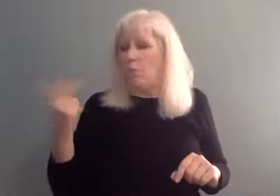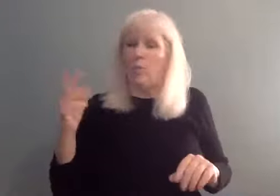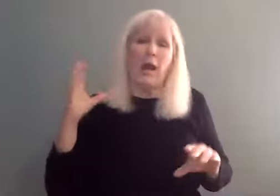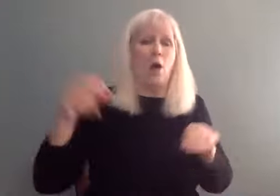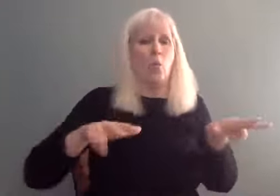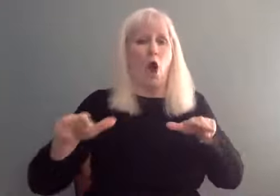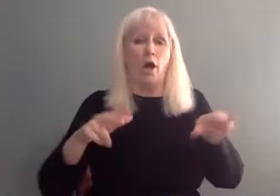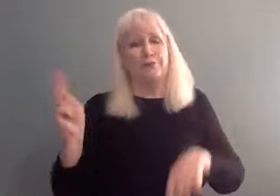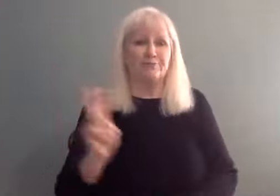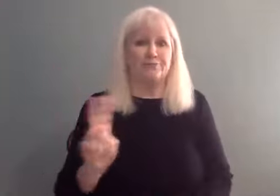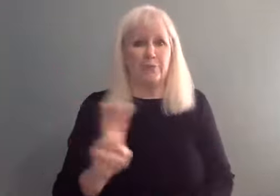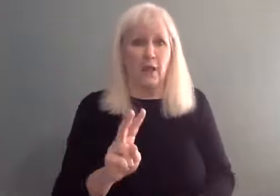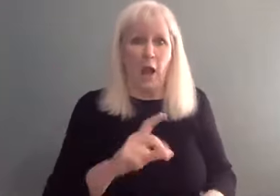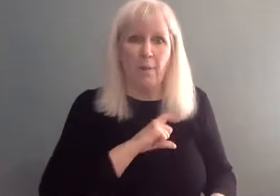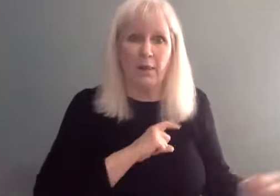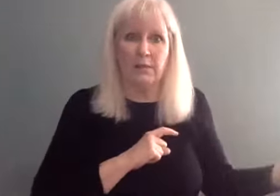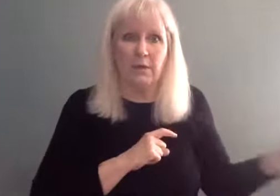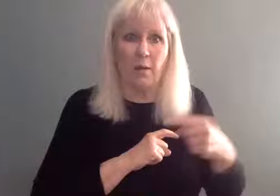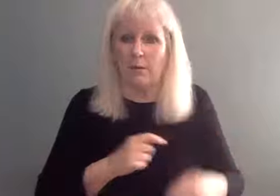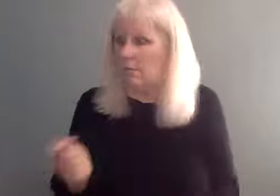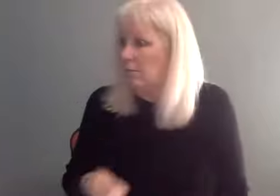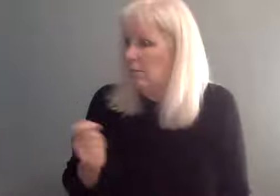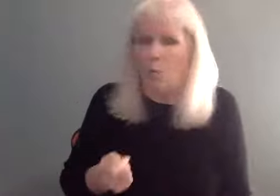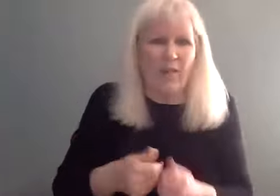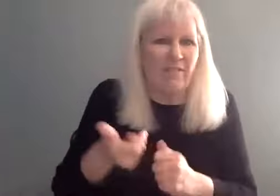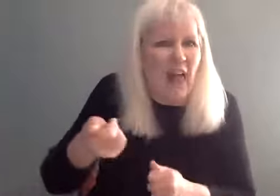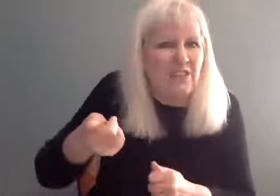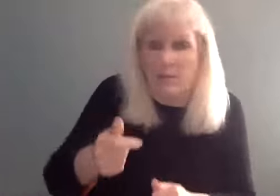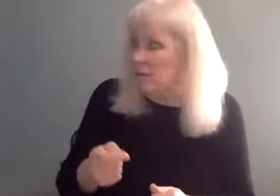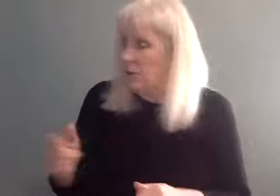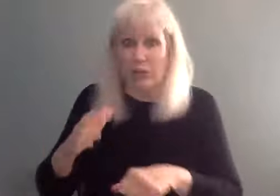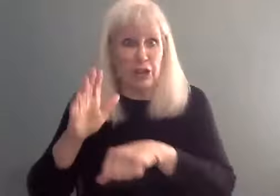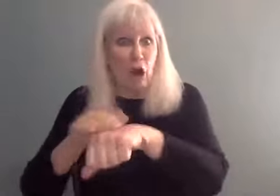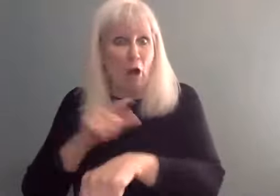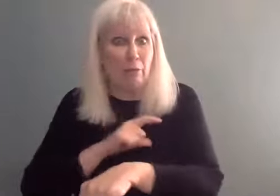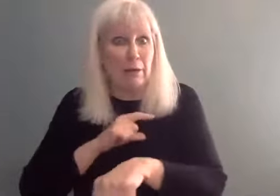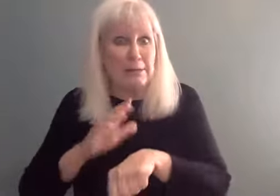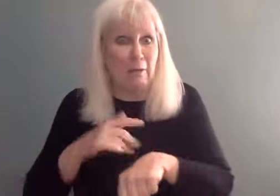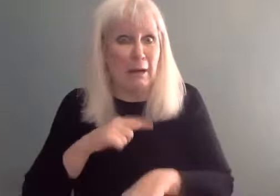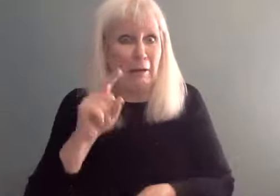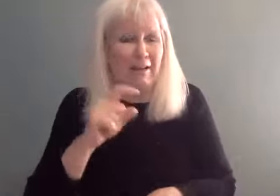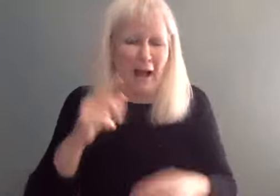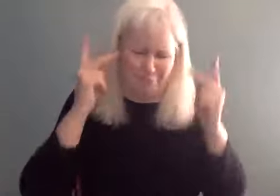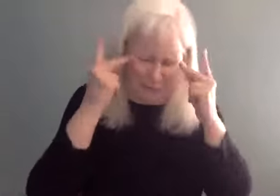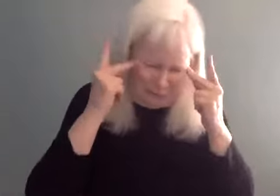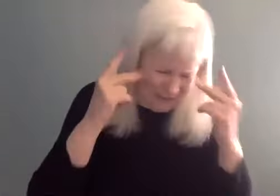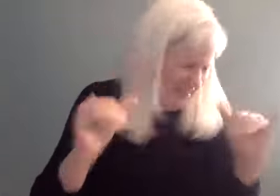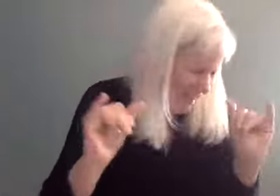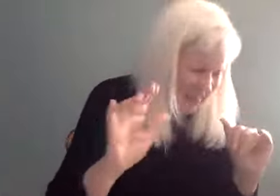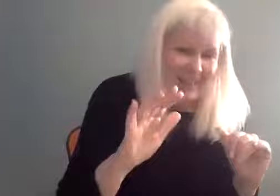with their flashlights. And I thought, oh my God, did she call somebody? I was really a little paranoid. And, but they realized we were